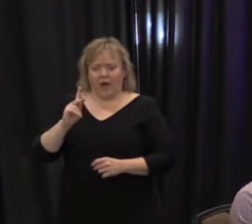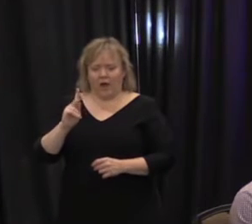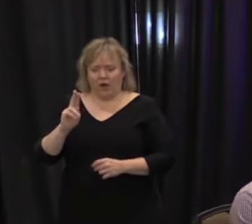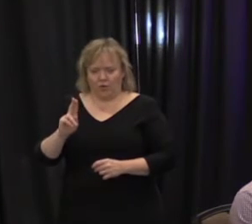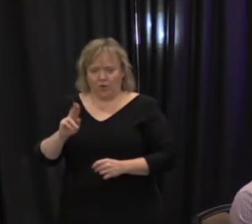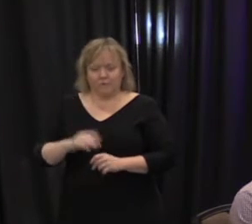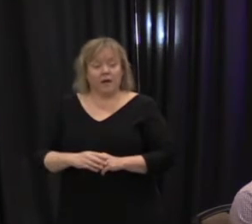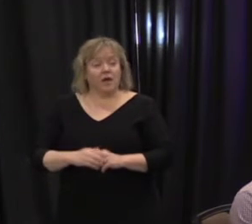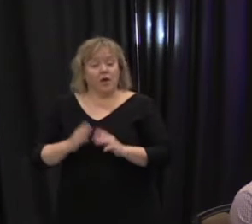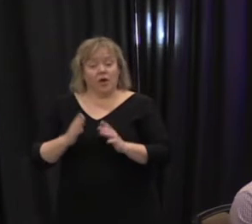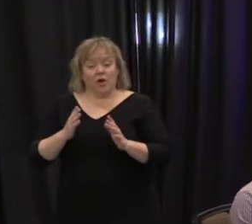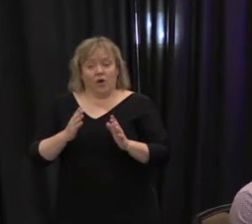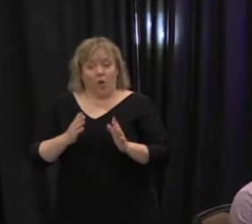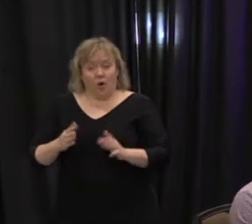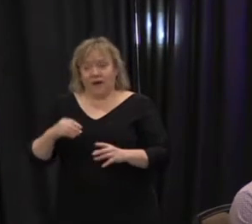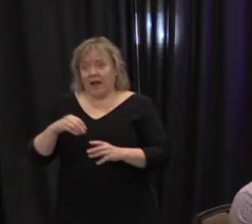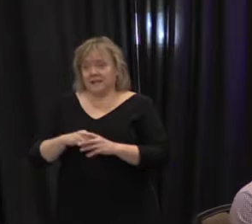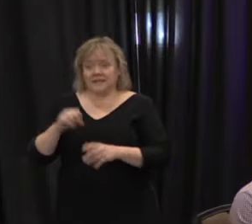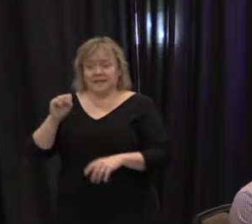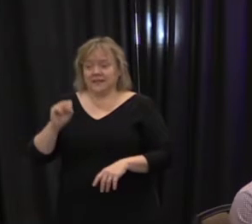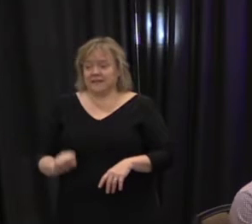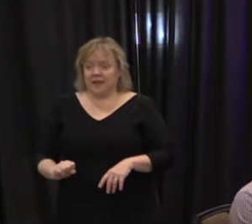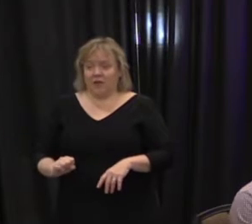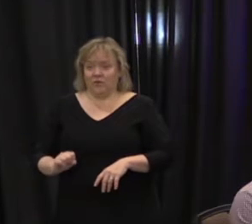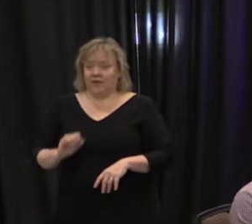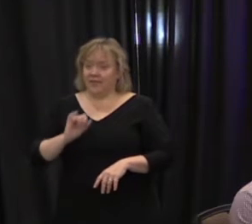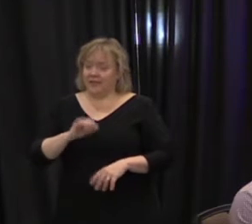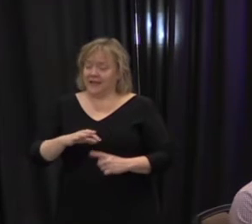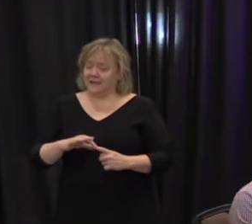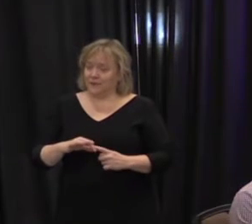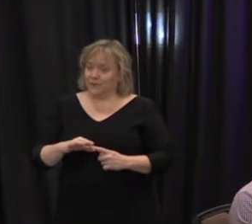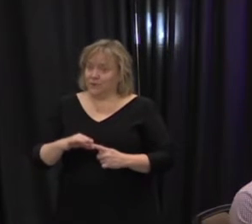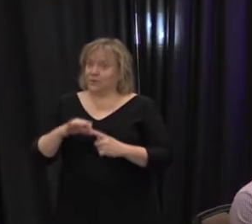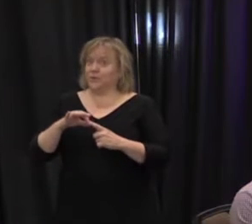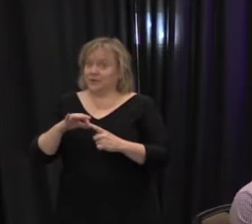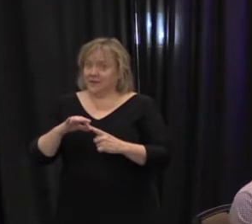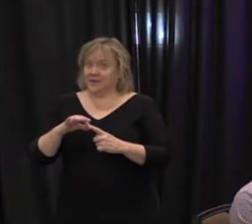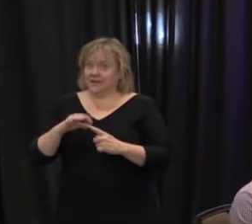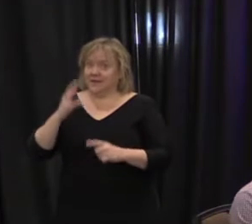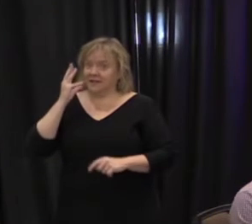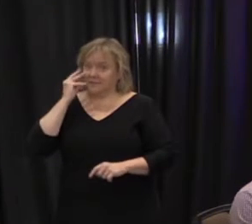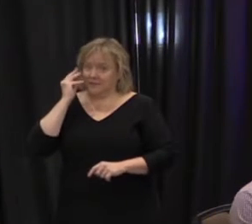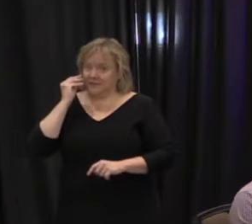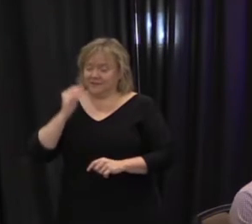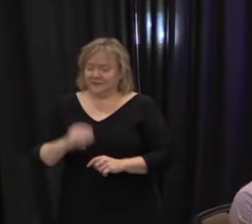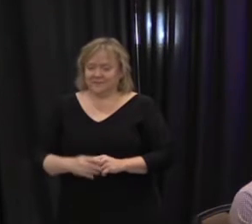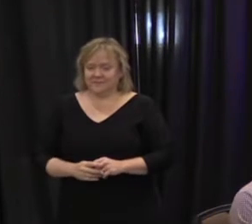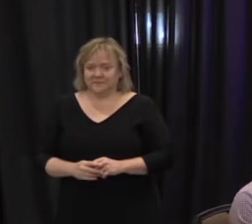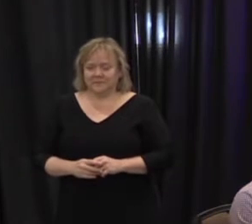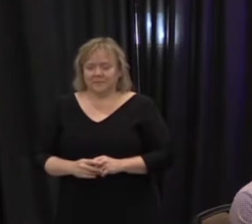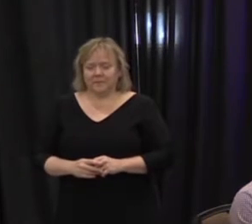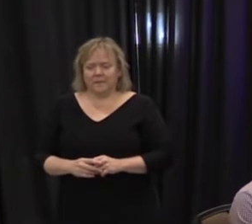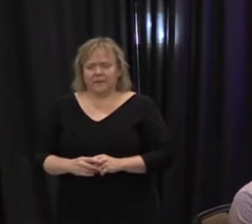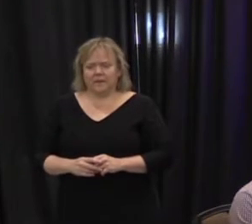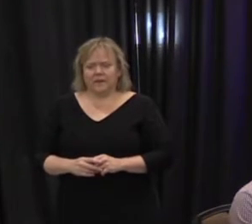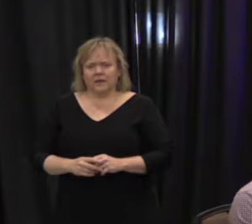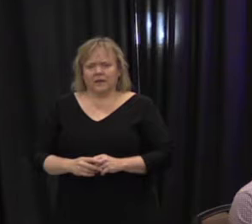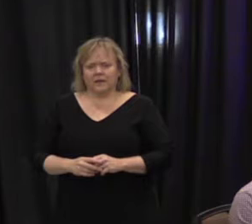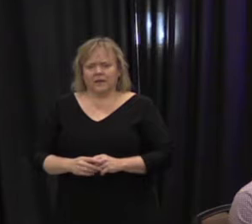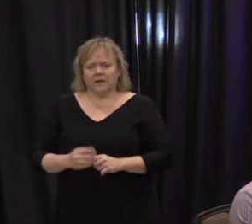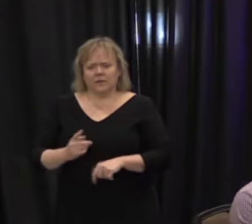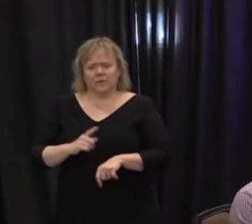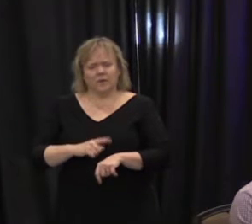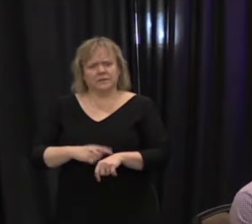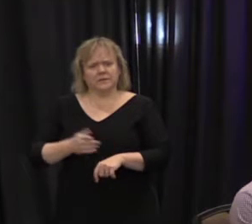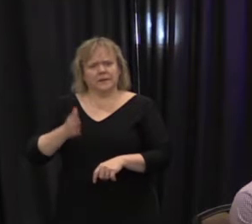Organizing in the South. Yes. Unique experience. I once asked somebody at a